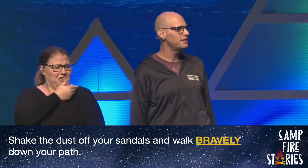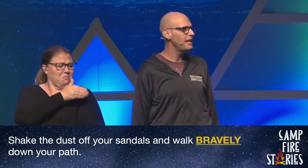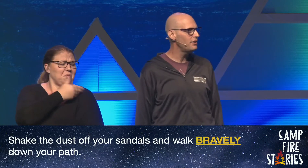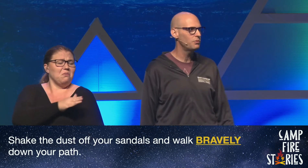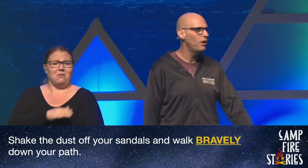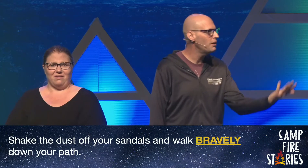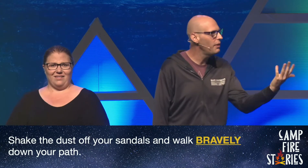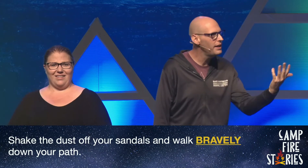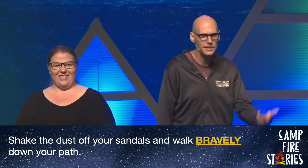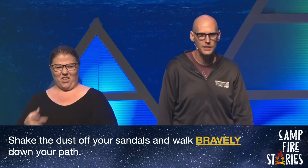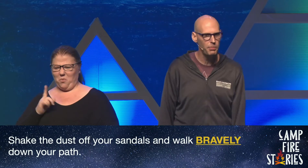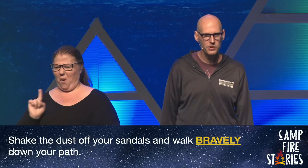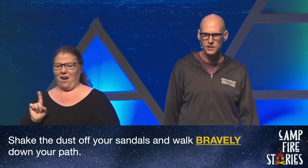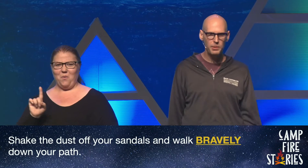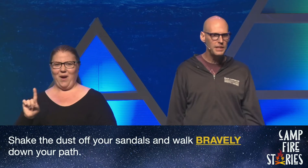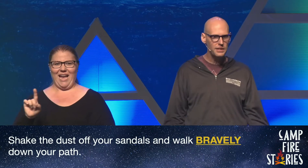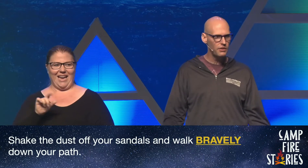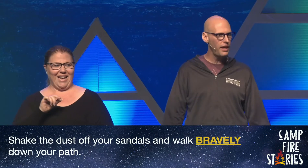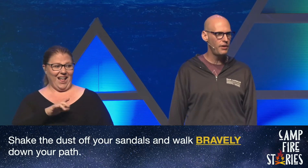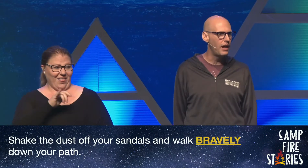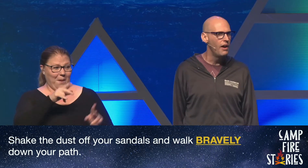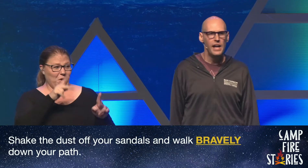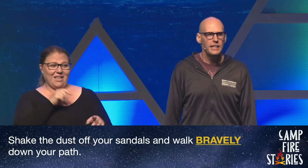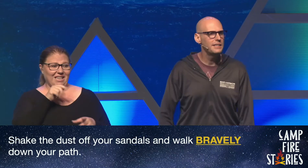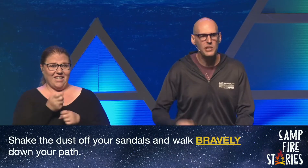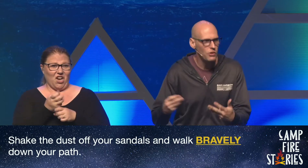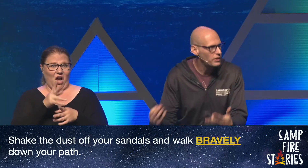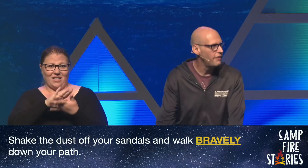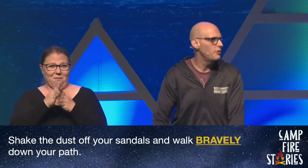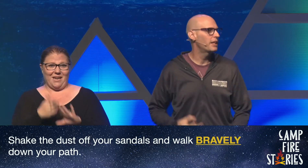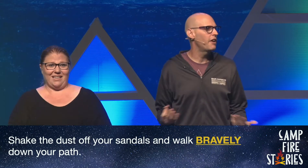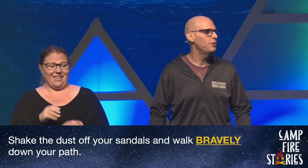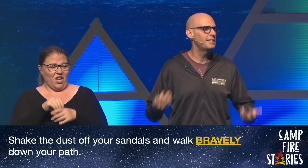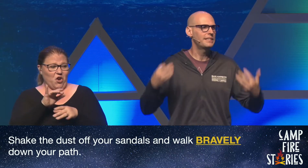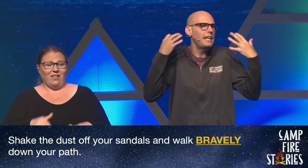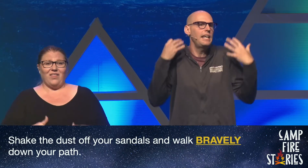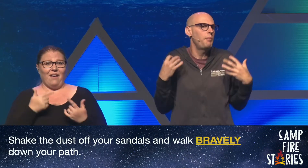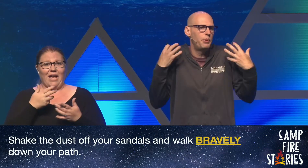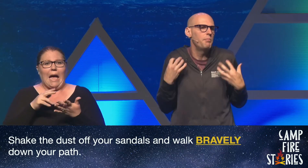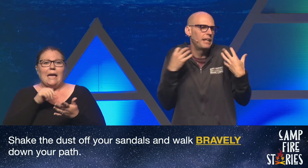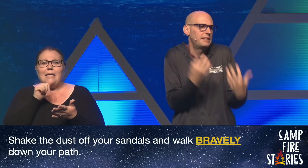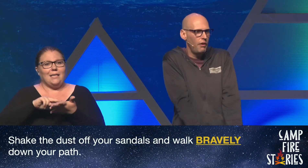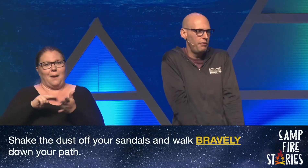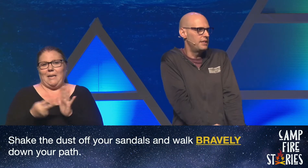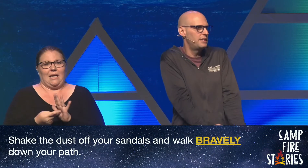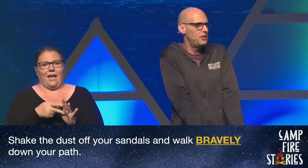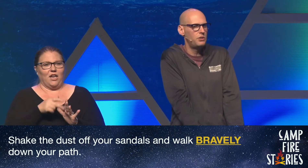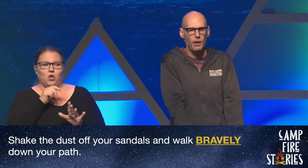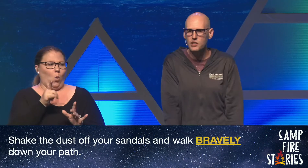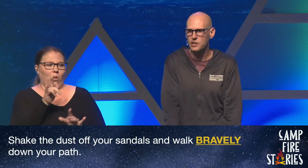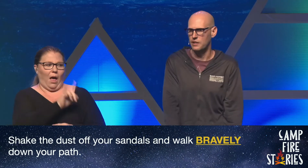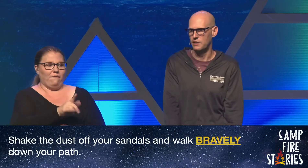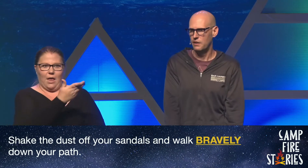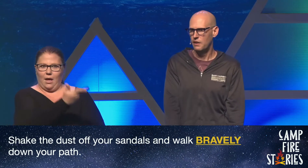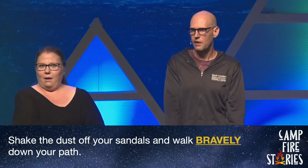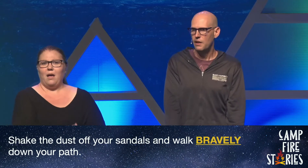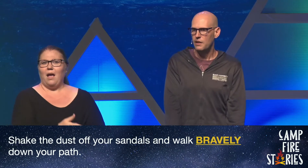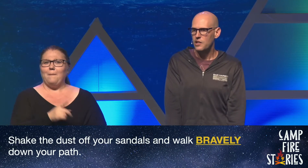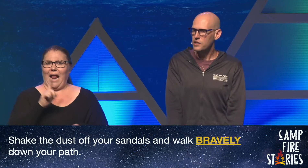your sandals, walk away. This isn't a person of peace in your life right now. Doesn't mean you don't love him or care for him. It says, I can't put myself in this